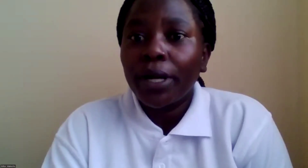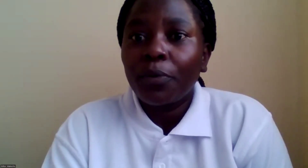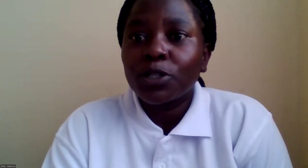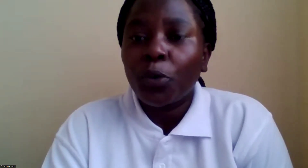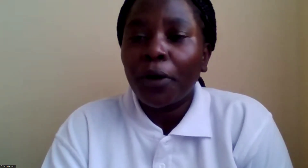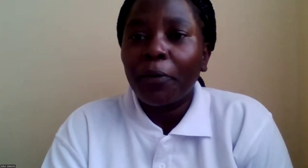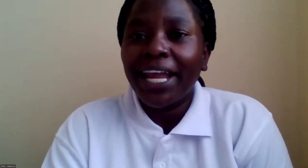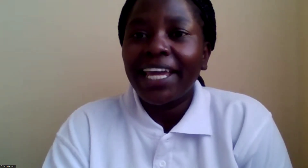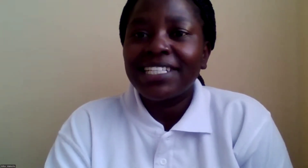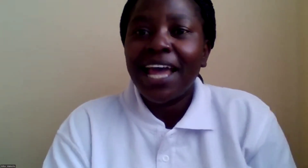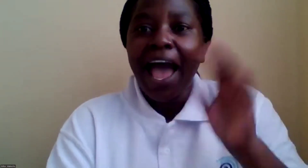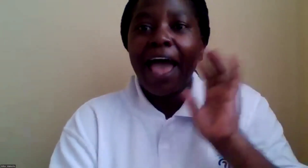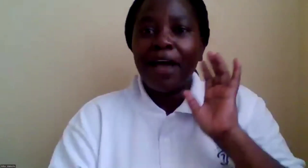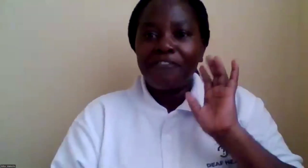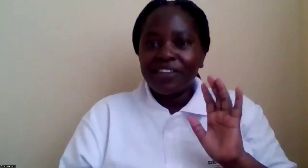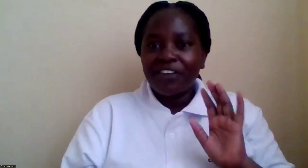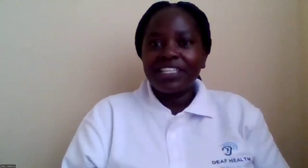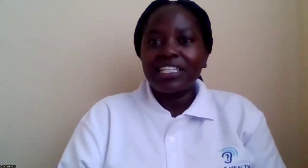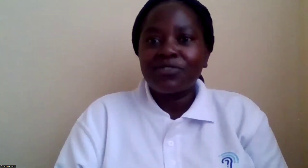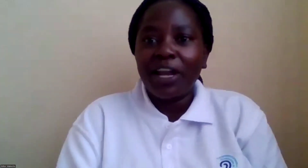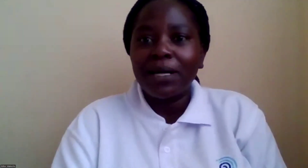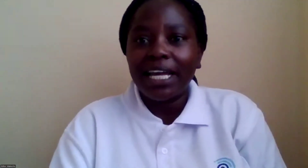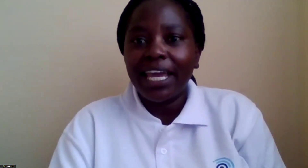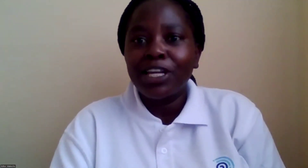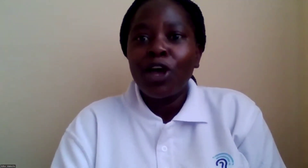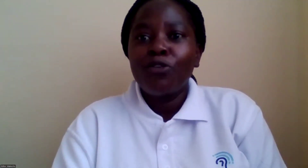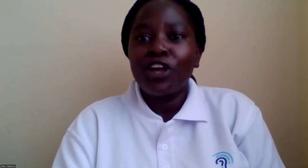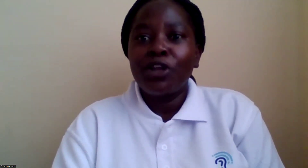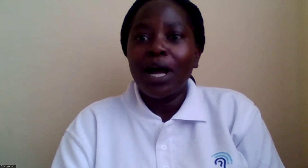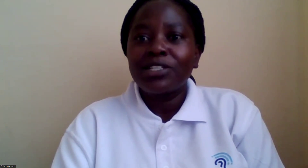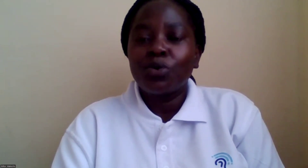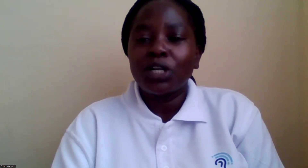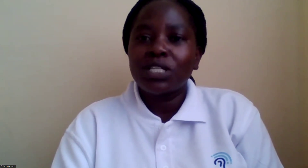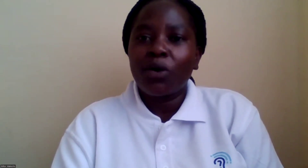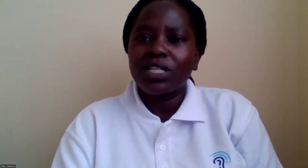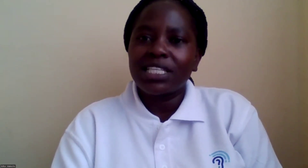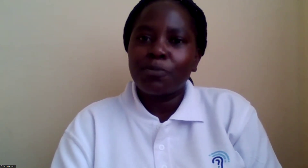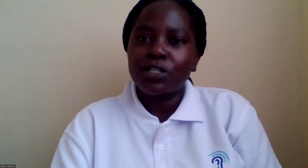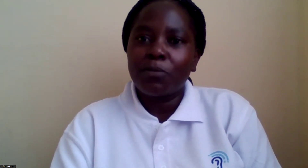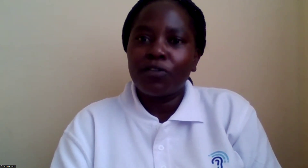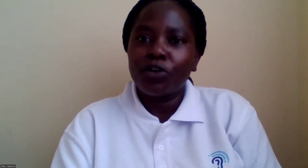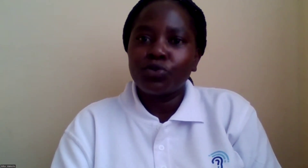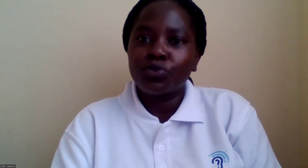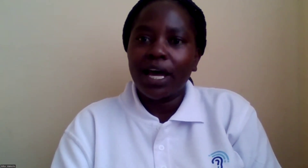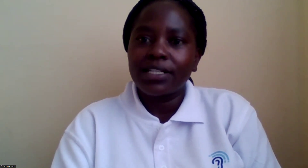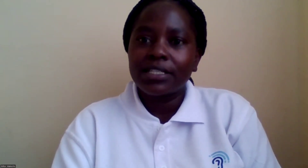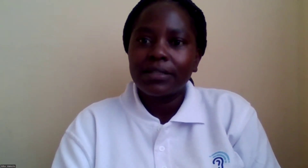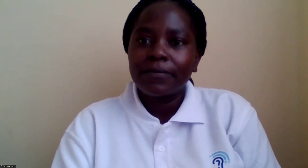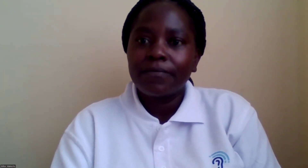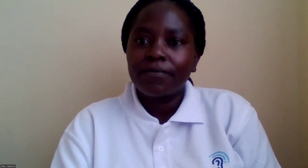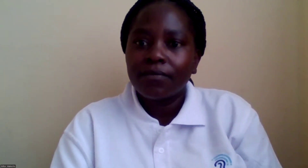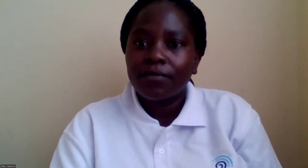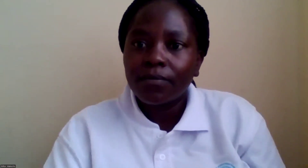So when I eat, I feel very satisfied. But again, you feel you want to take water. Is it possible for you to do that?